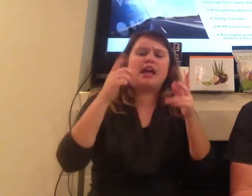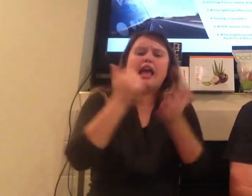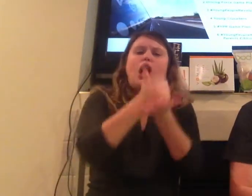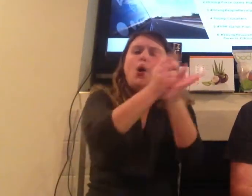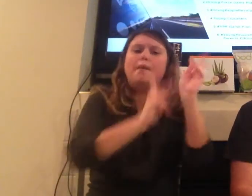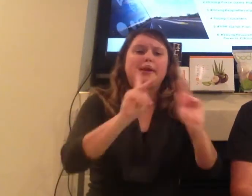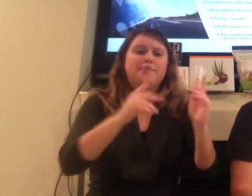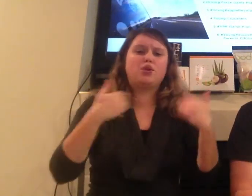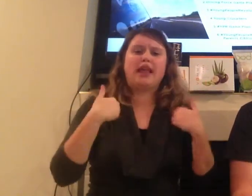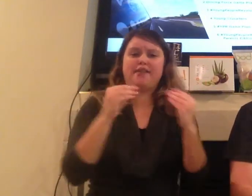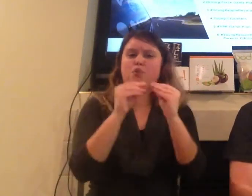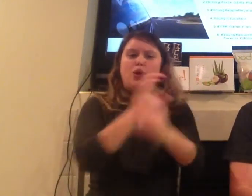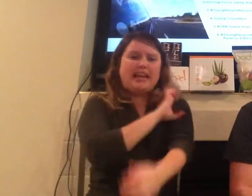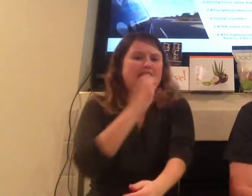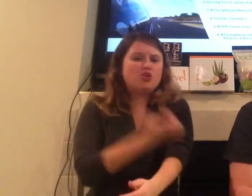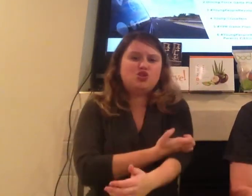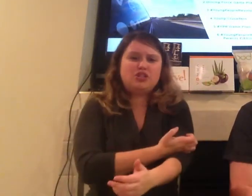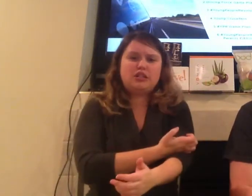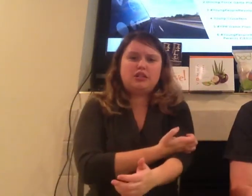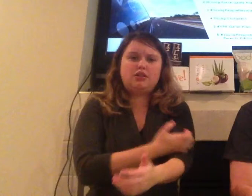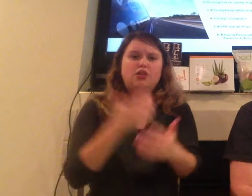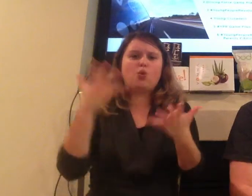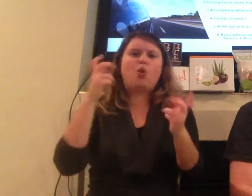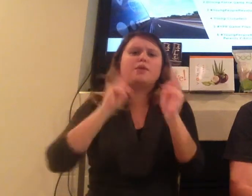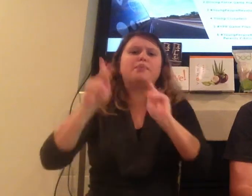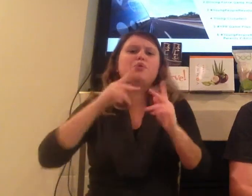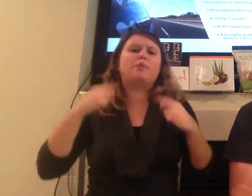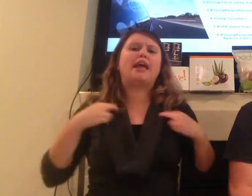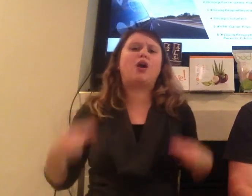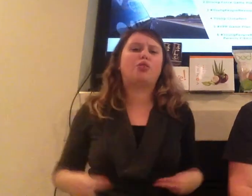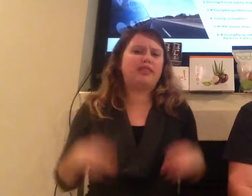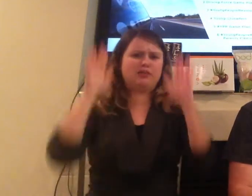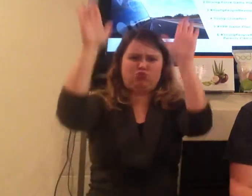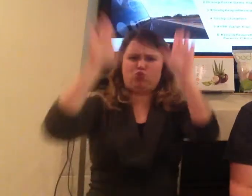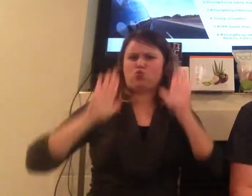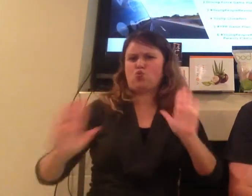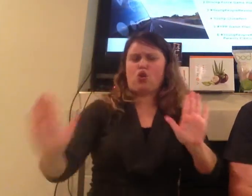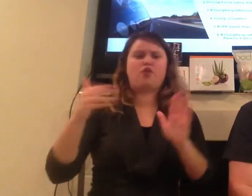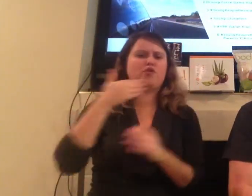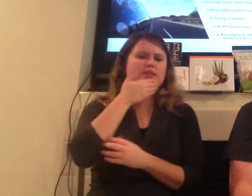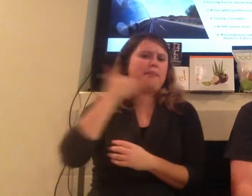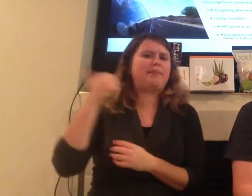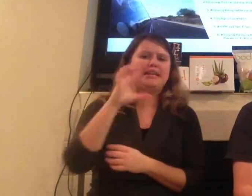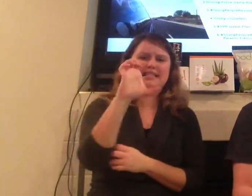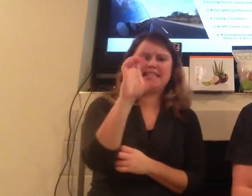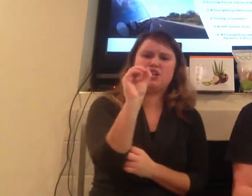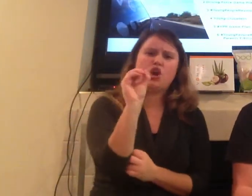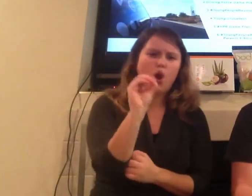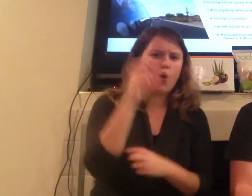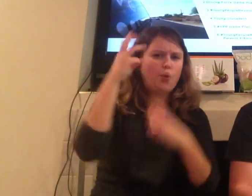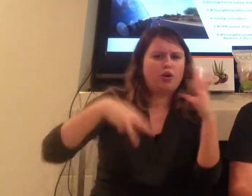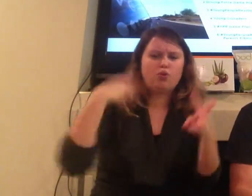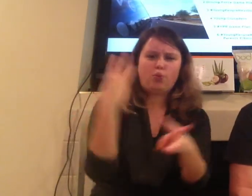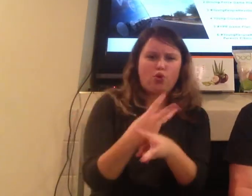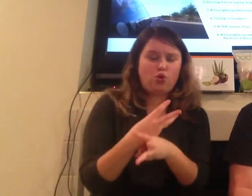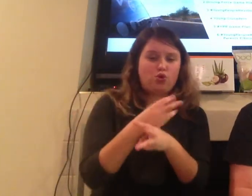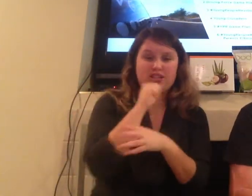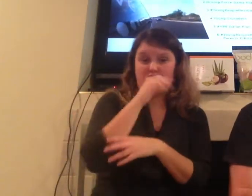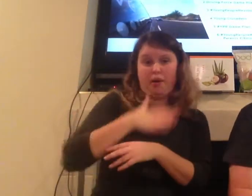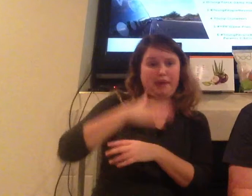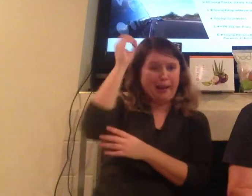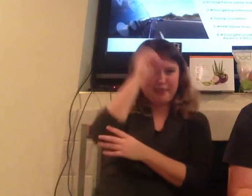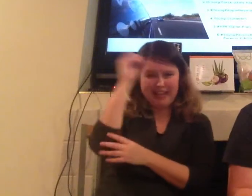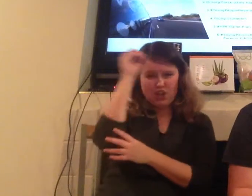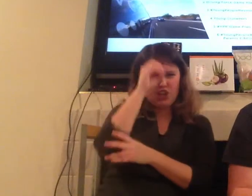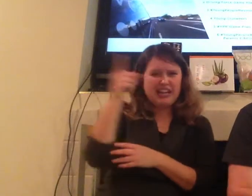more energy. And guys, what a great guy. He is the best CEO in the world. That's not just my opinion.